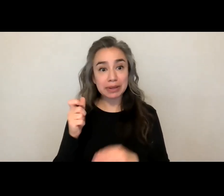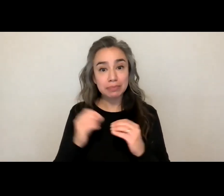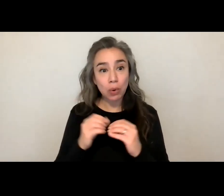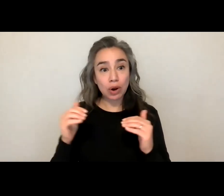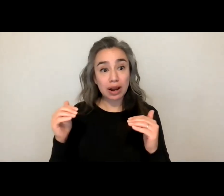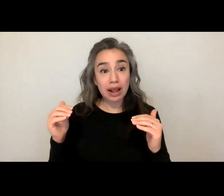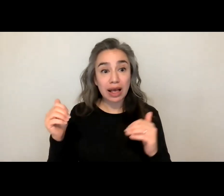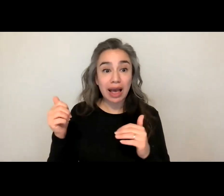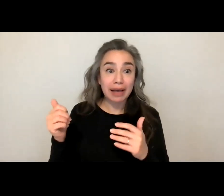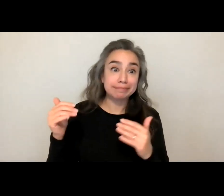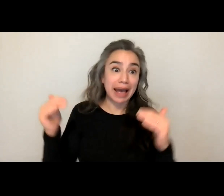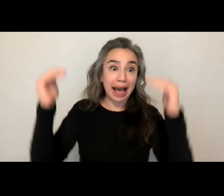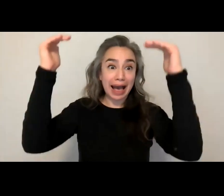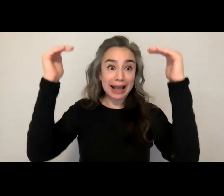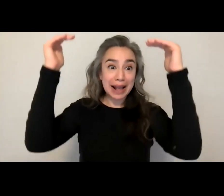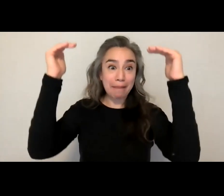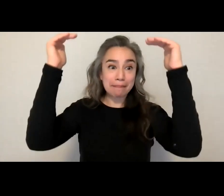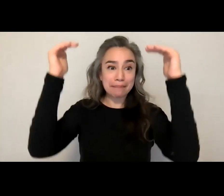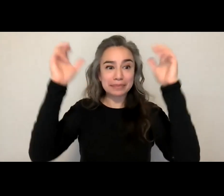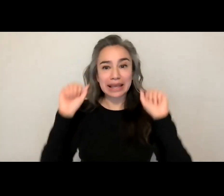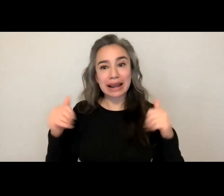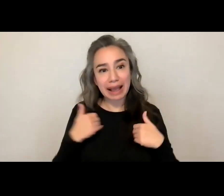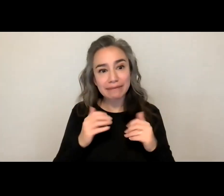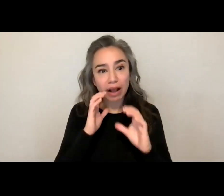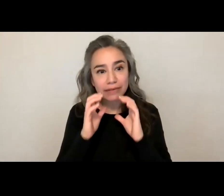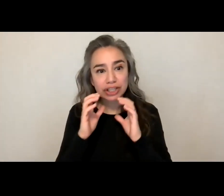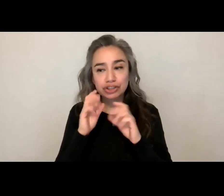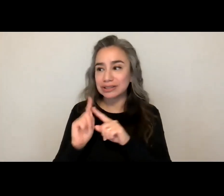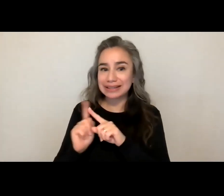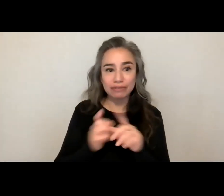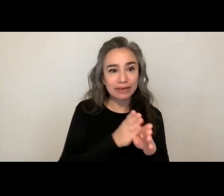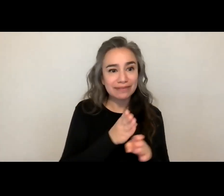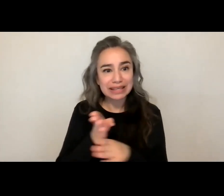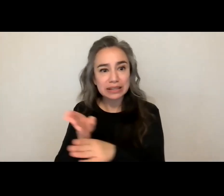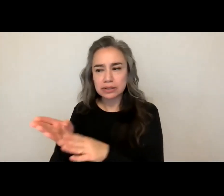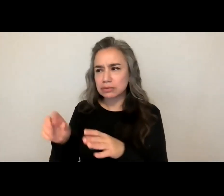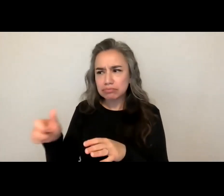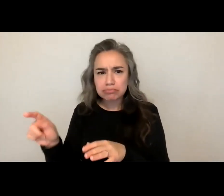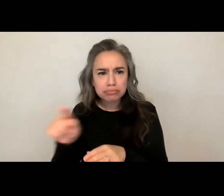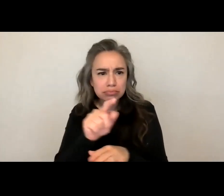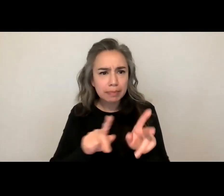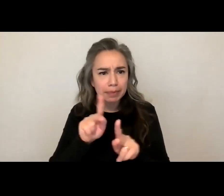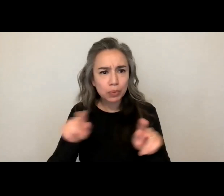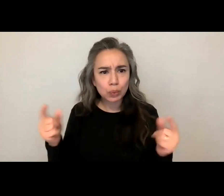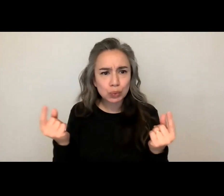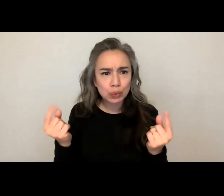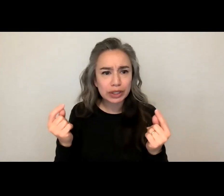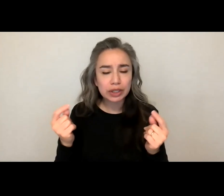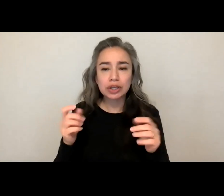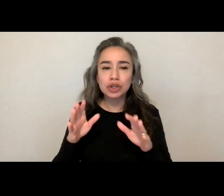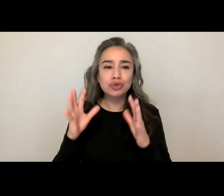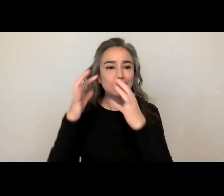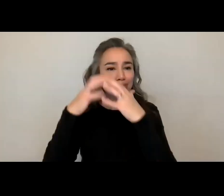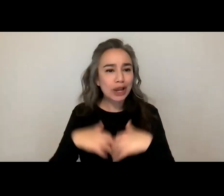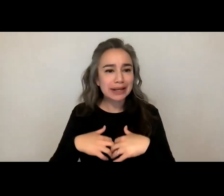can have conversations across fields about what other people are doing in order to also open up the kind of siloed natures of their